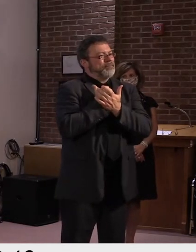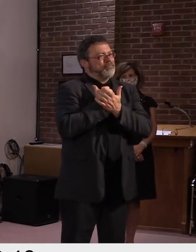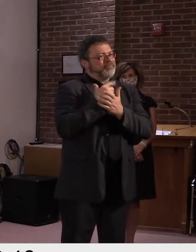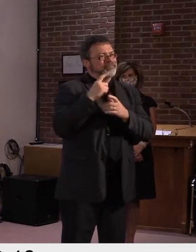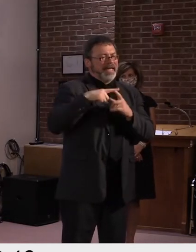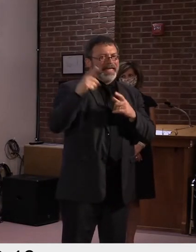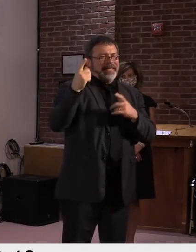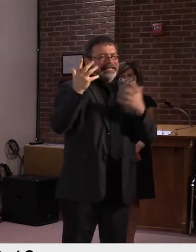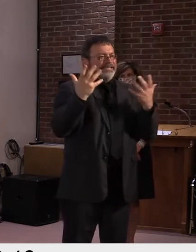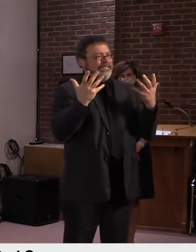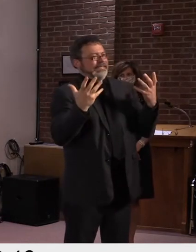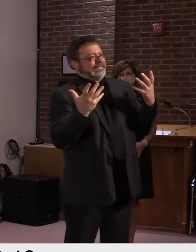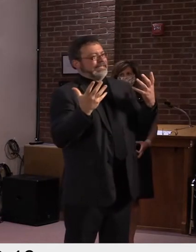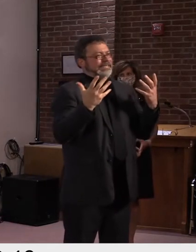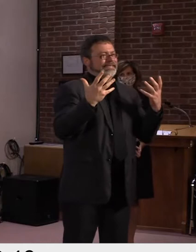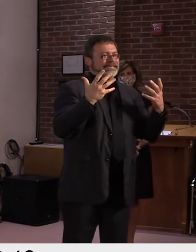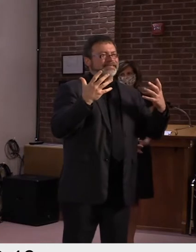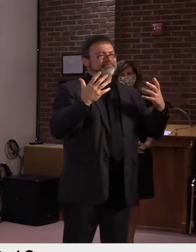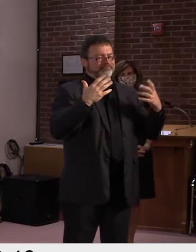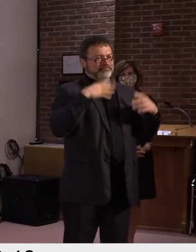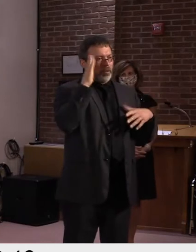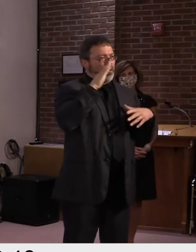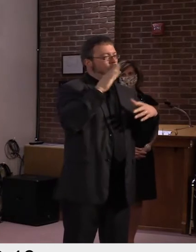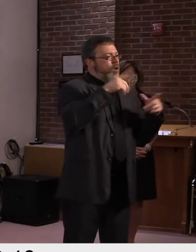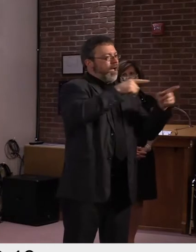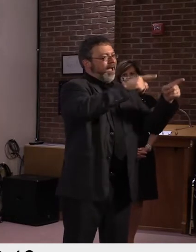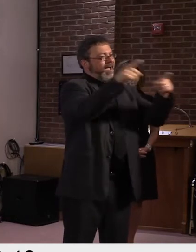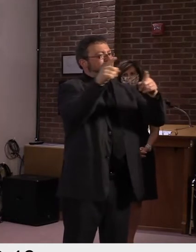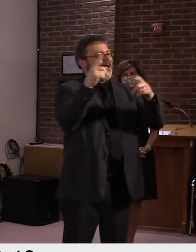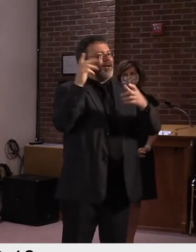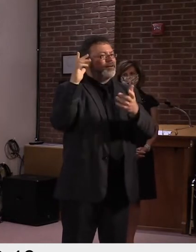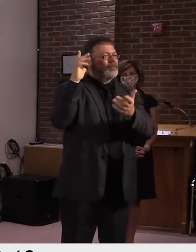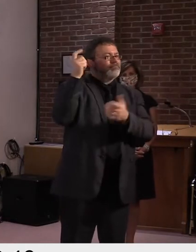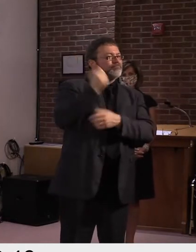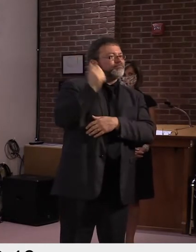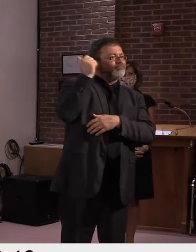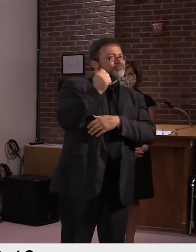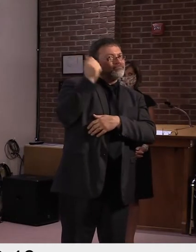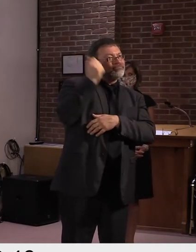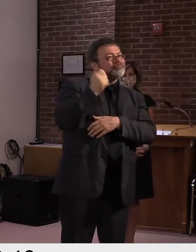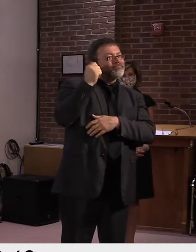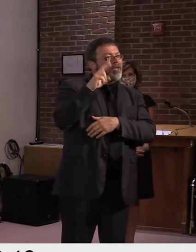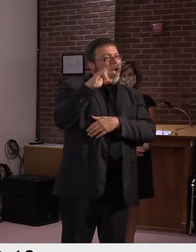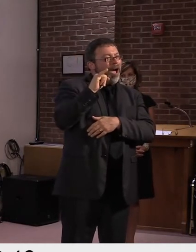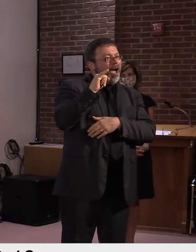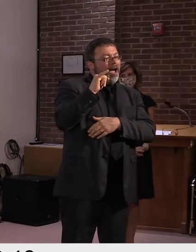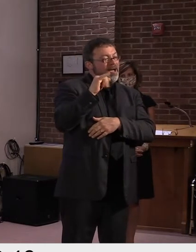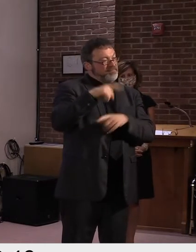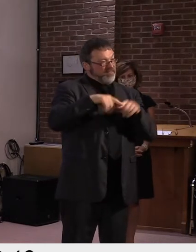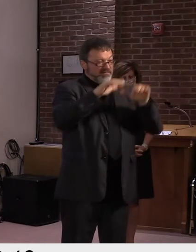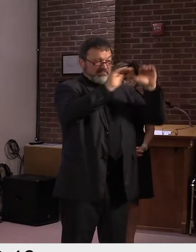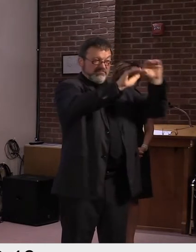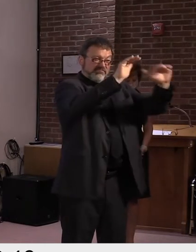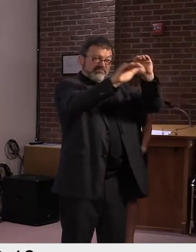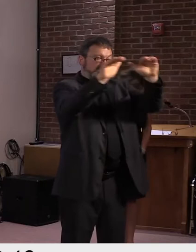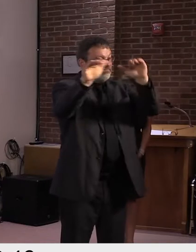PUA throughout this time. But I don't think we can count on that in the future. You have another question? Okay.